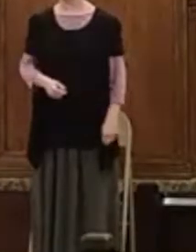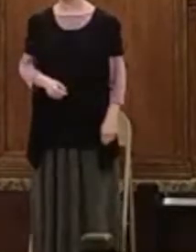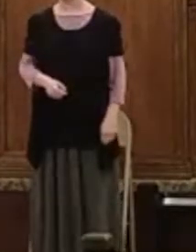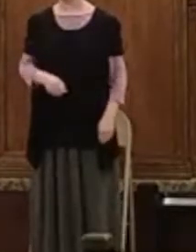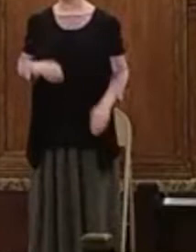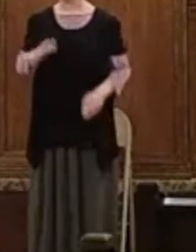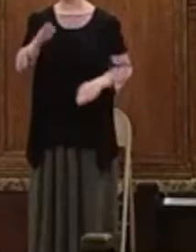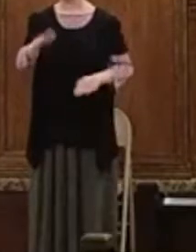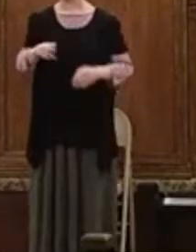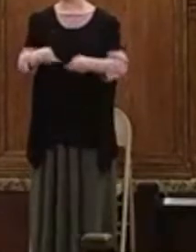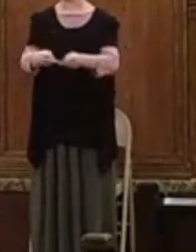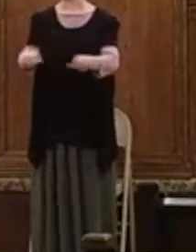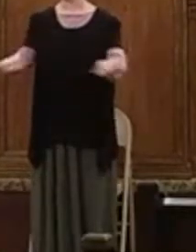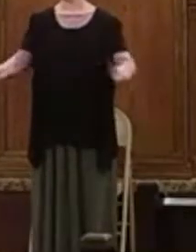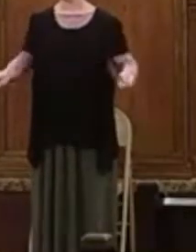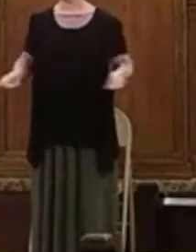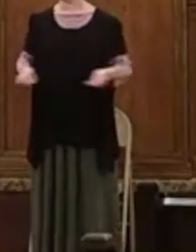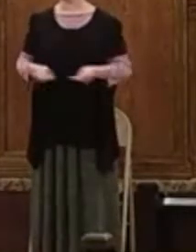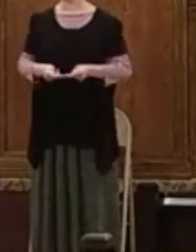Stepping into that place.